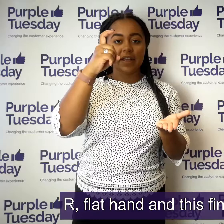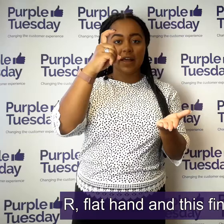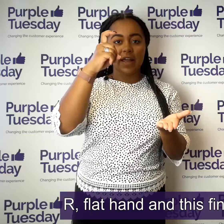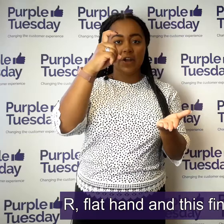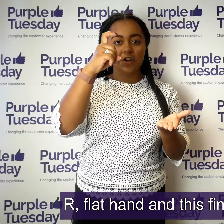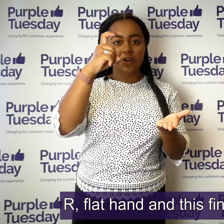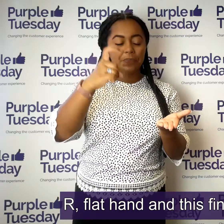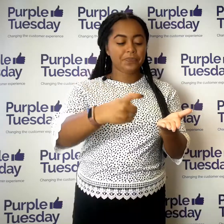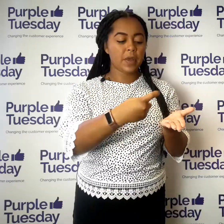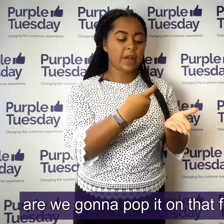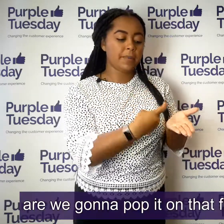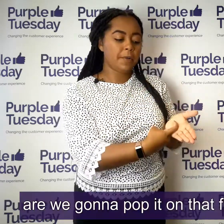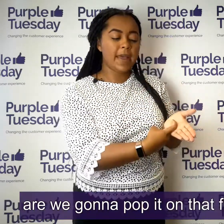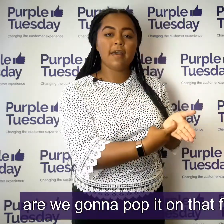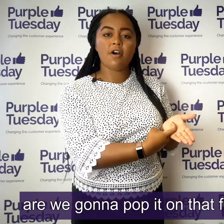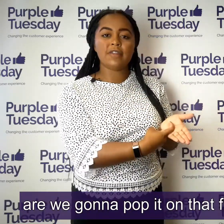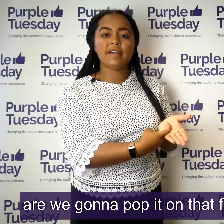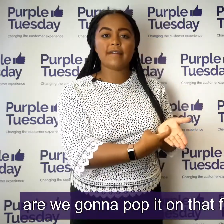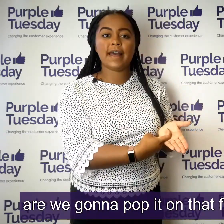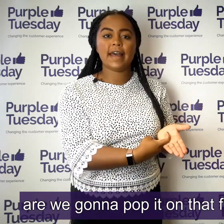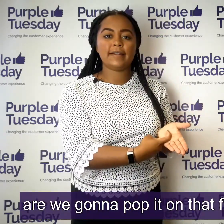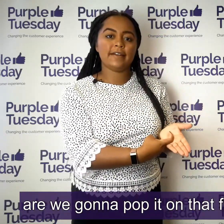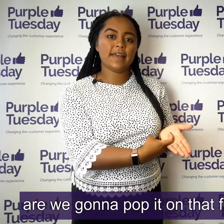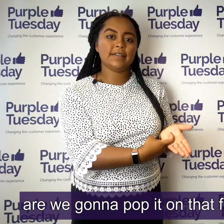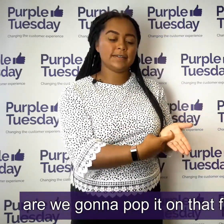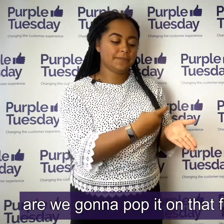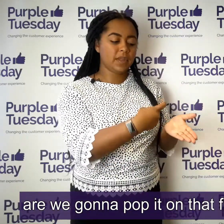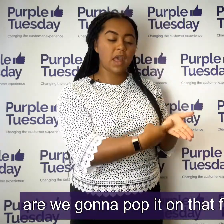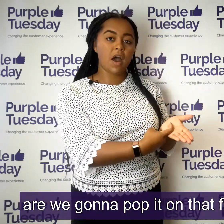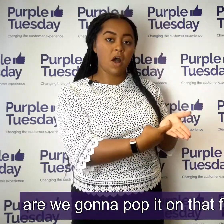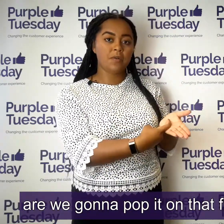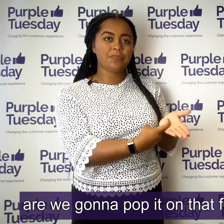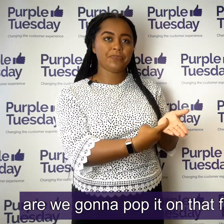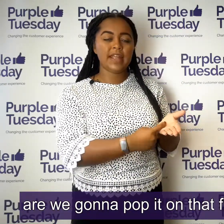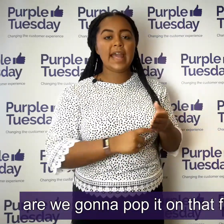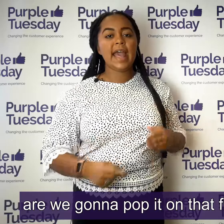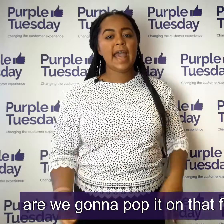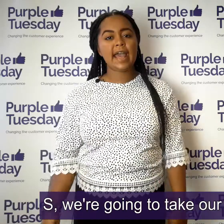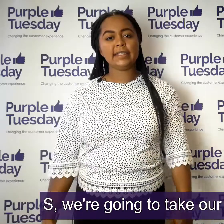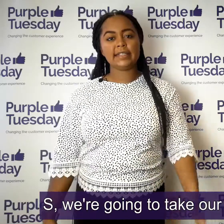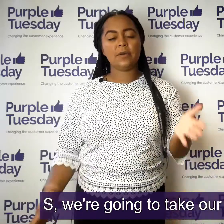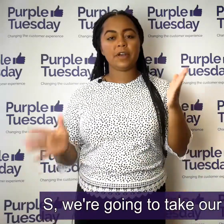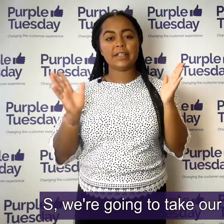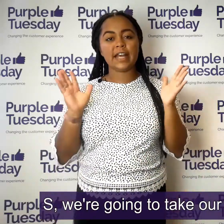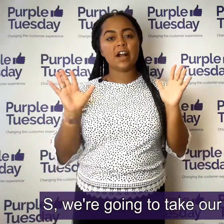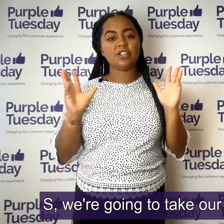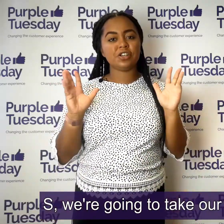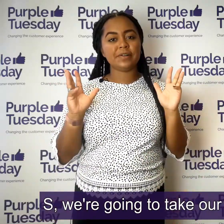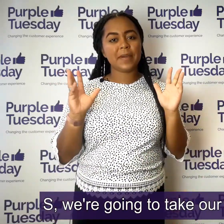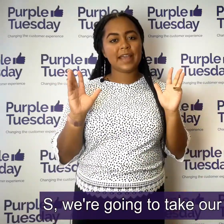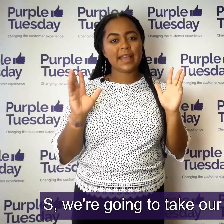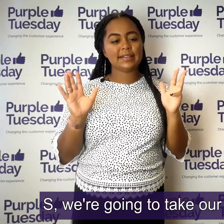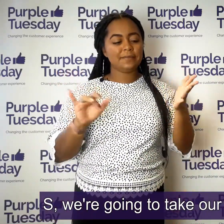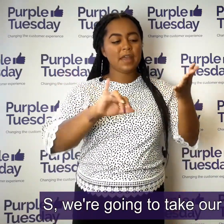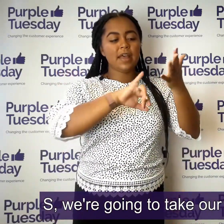finger in a hook, and we're going to pop it on that flat hand like this, R. S, we're going to take our two little pinkies and